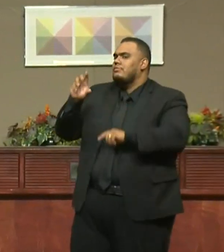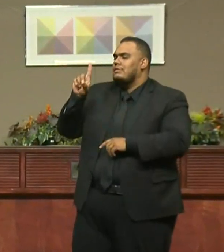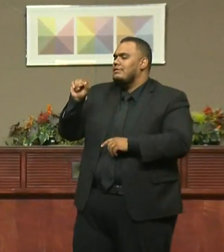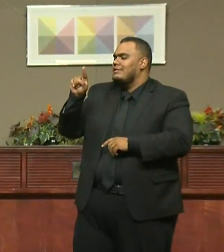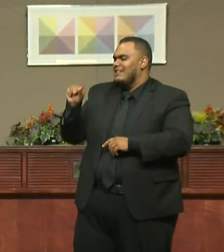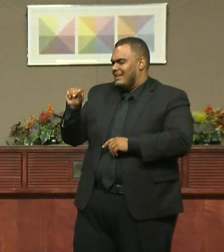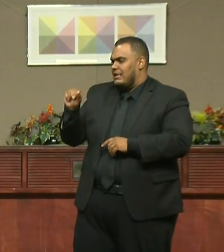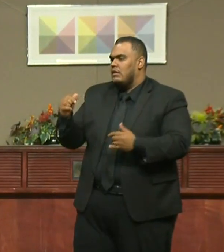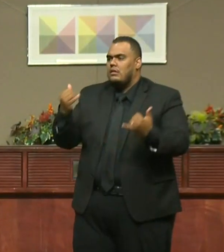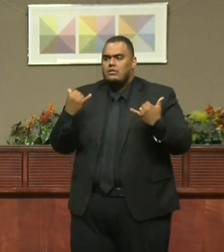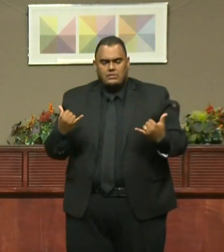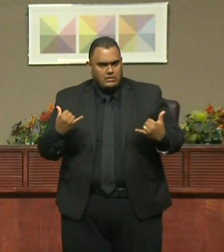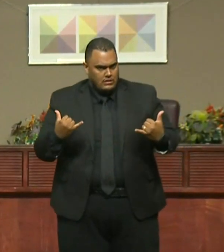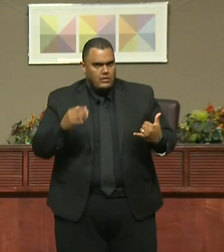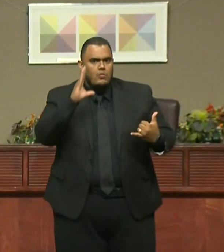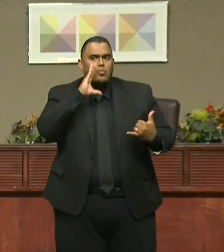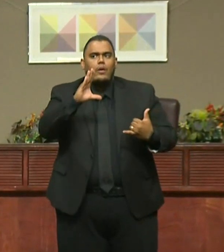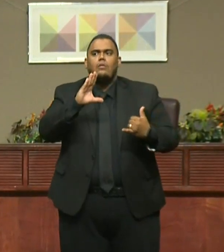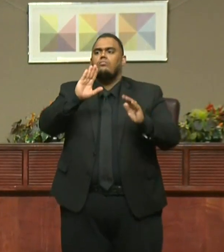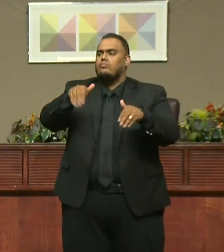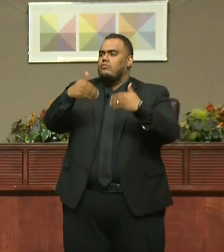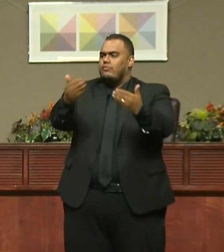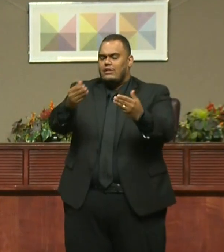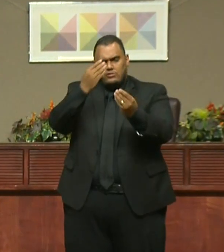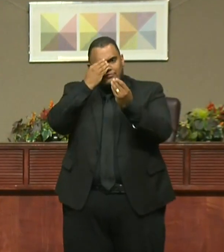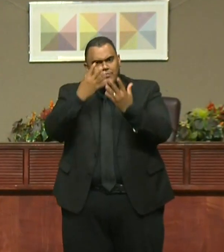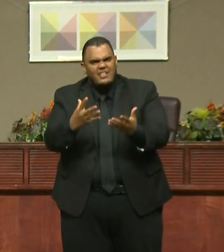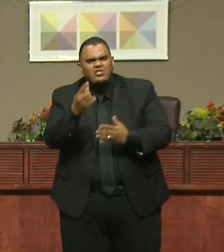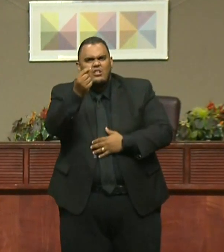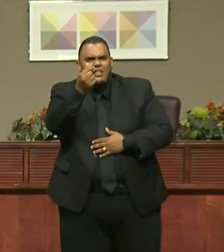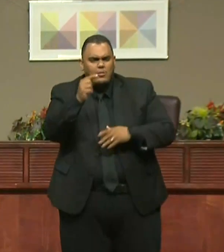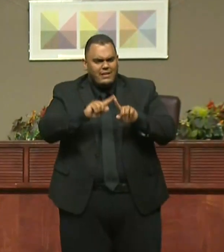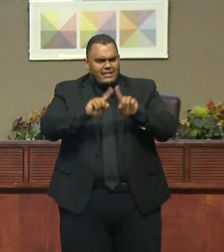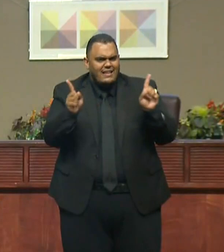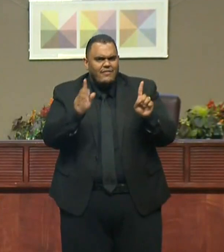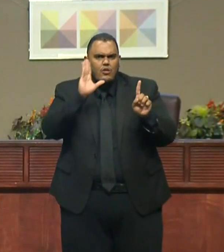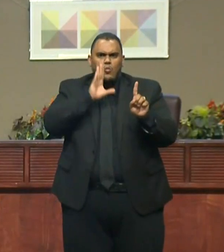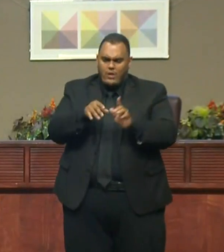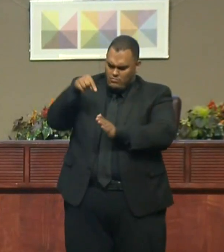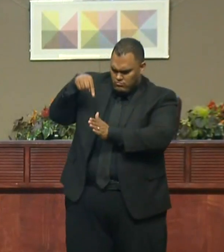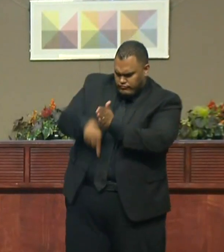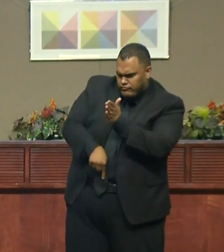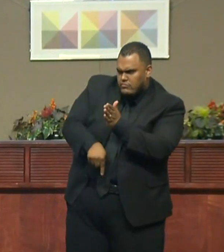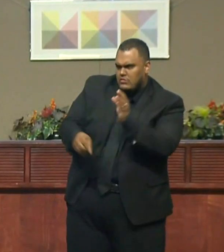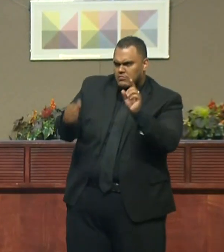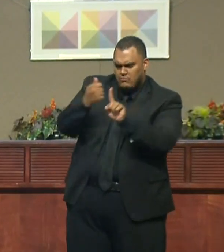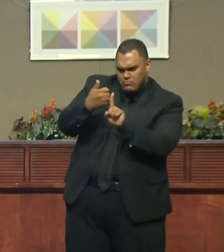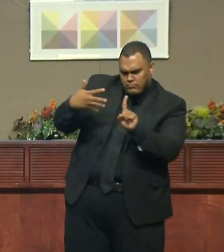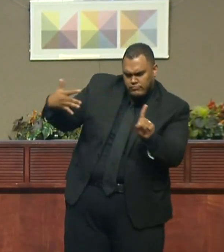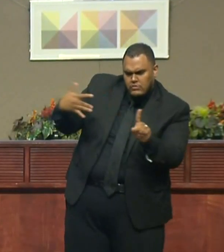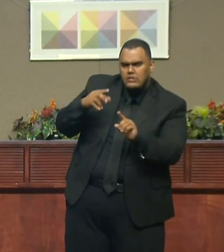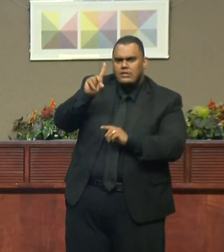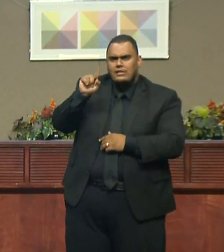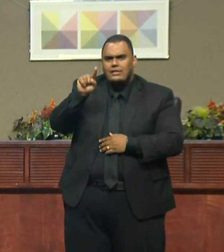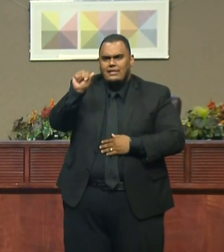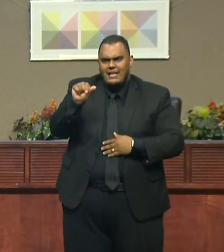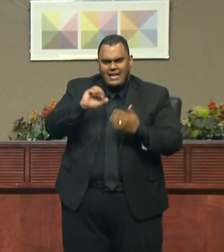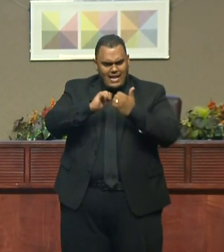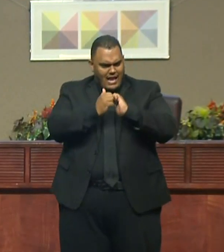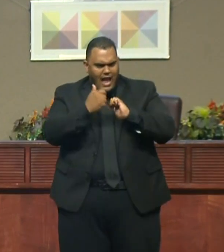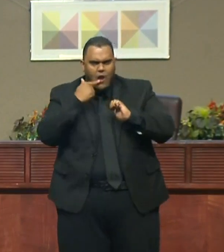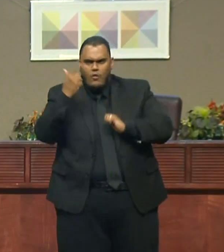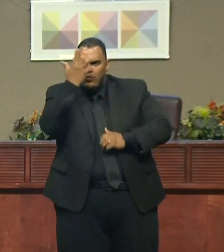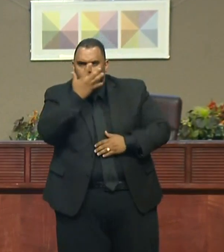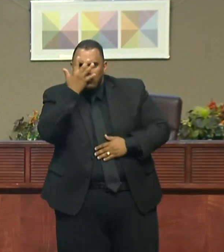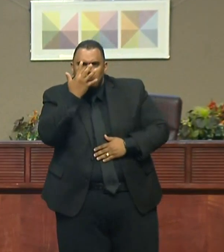bit different this time. I'm going to give you a dive in the data and how it's looking so that we understand as